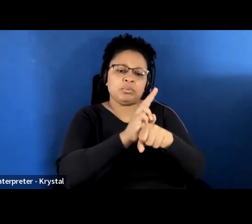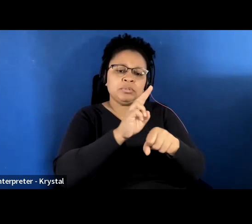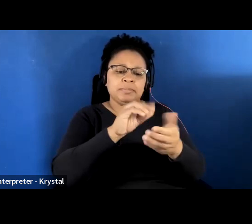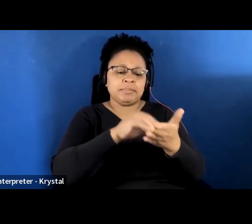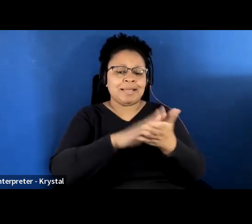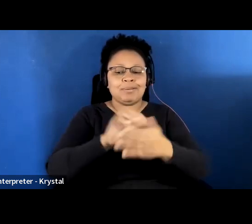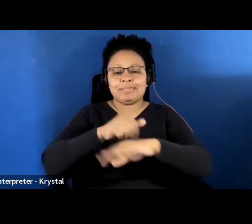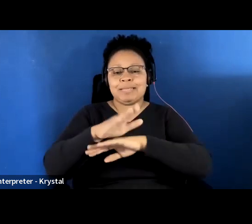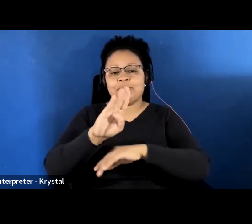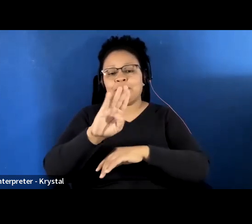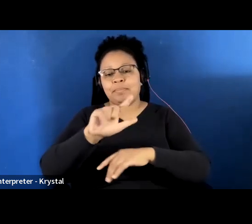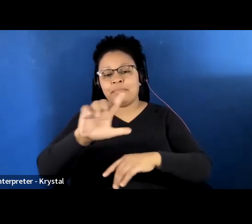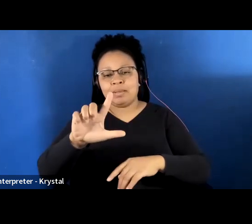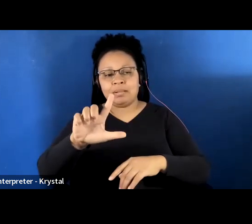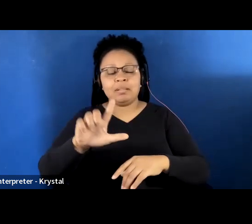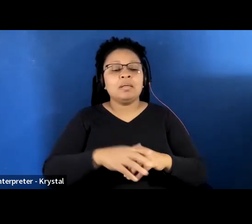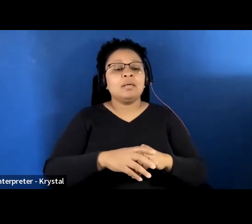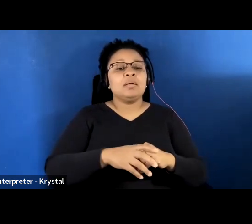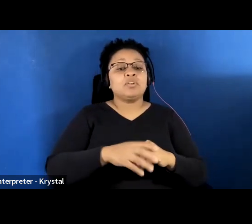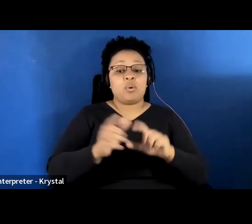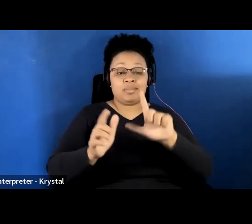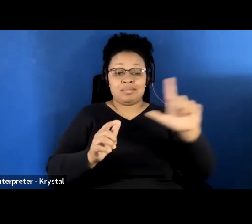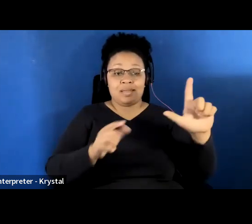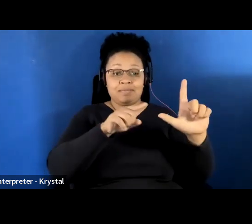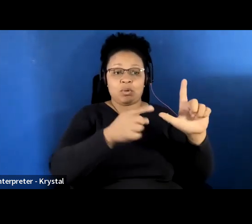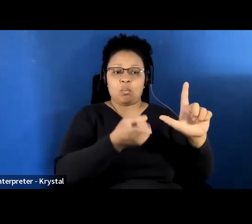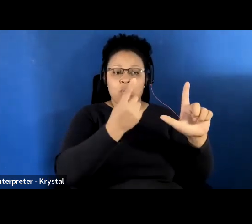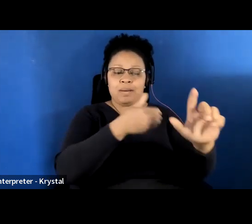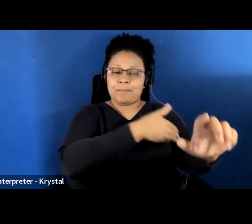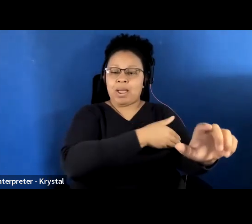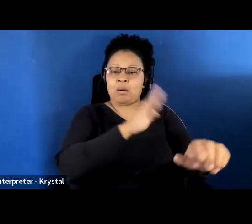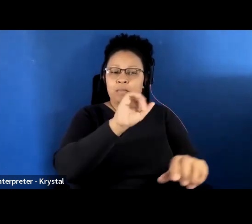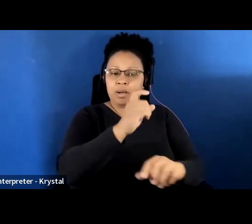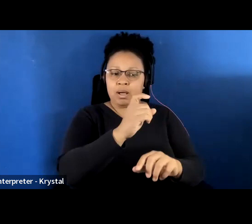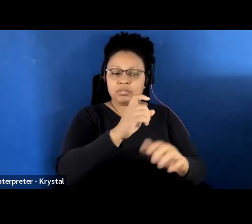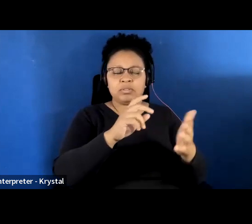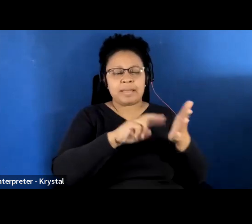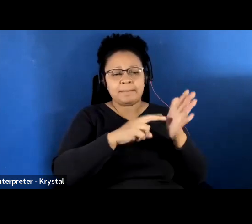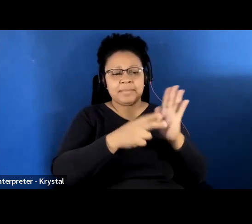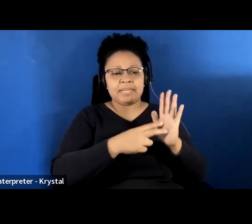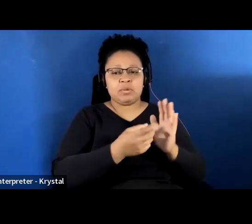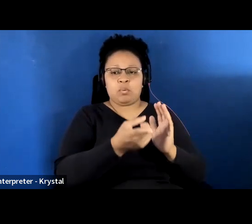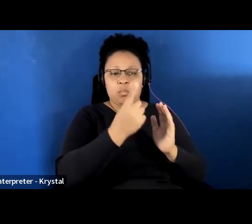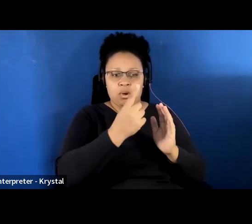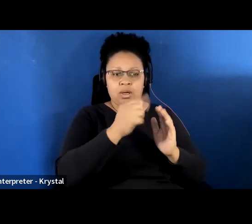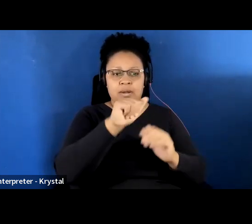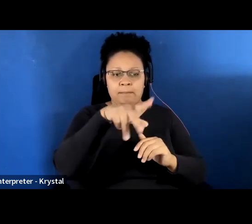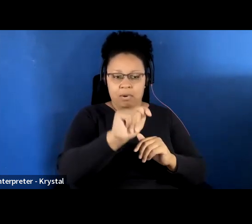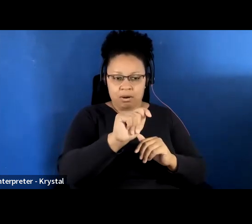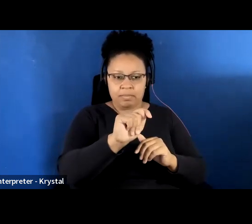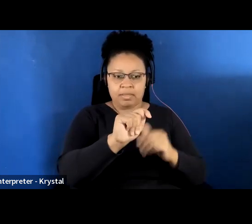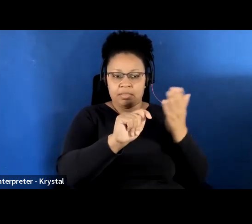image on the left, there is 1 power box. So this probably indicates that there's 1 apartment in this